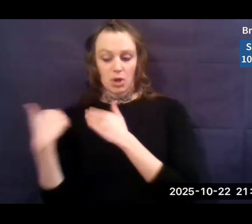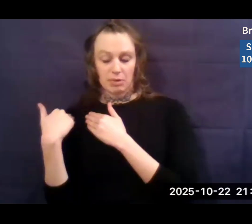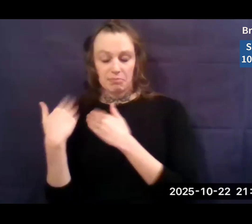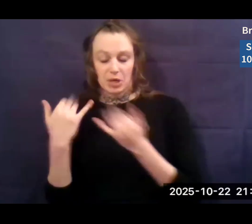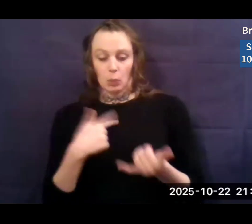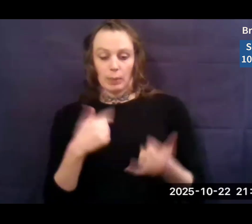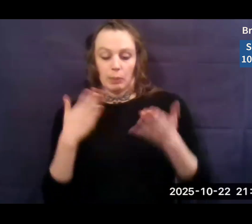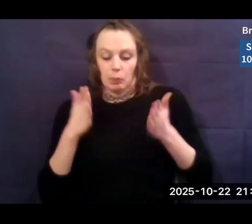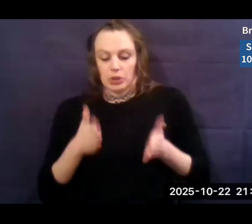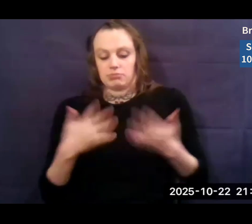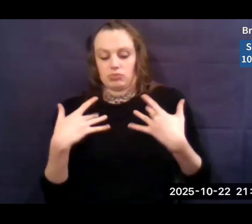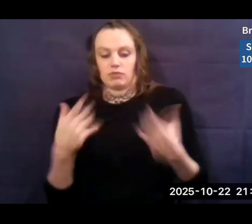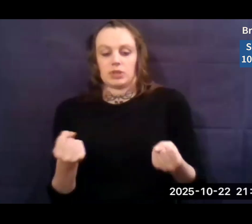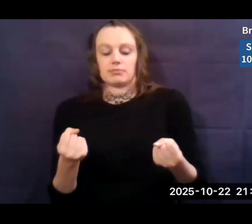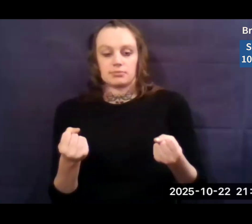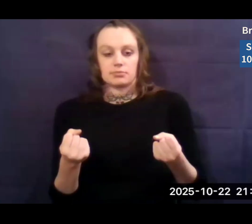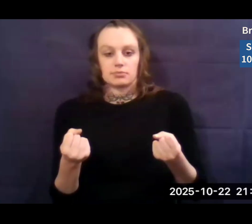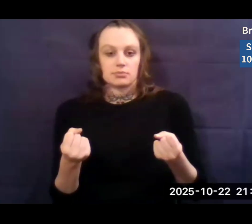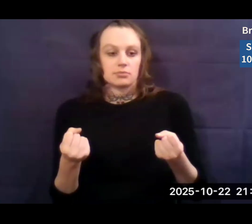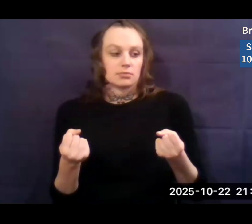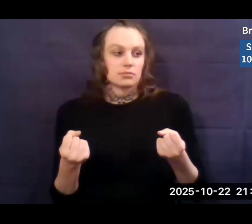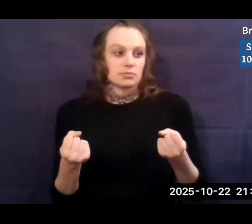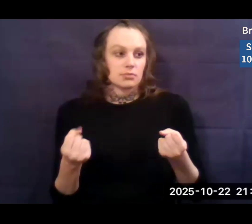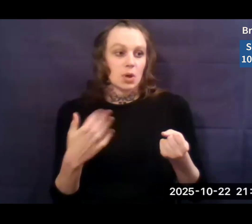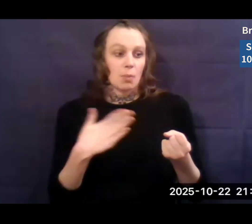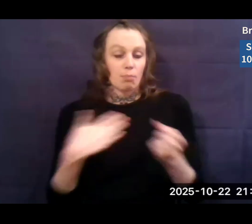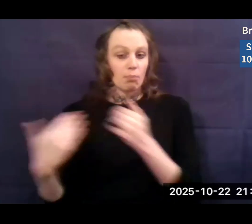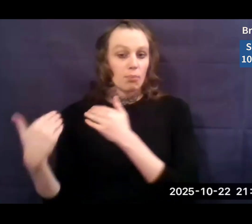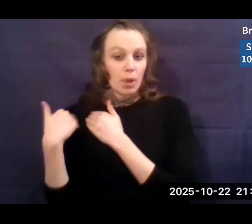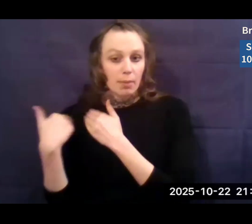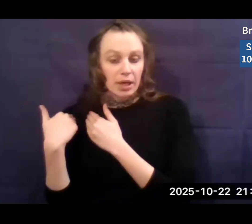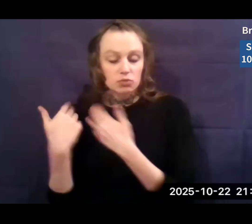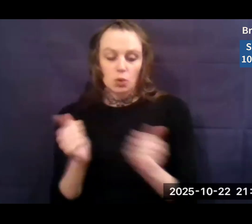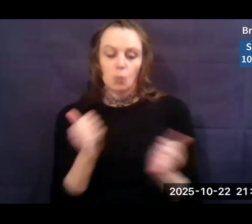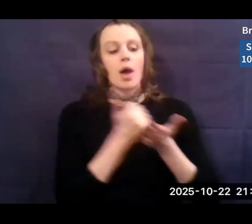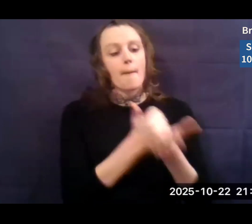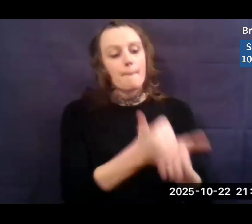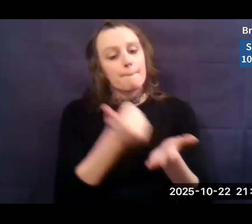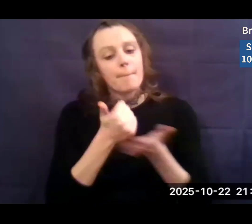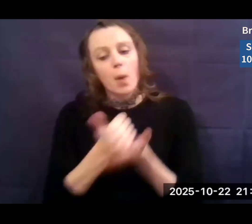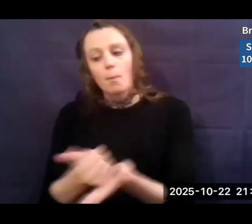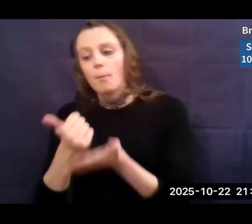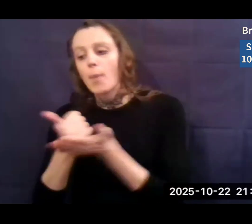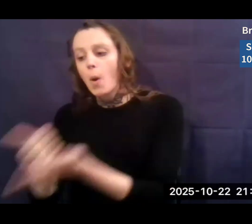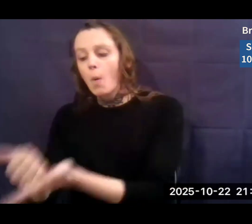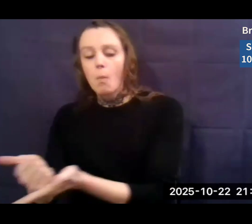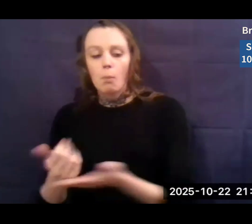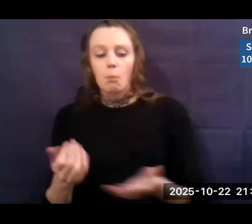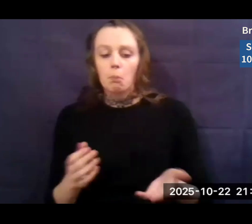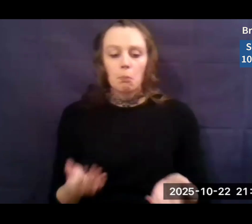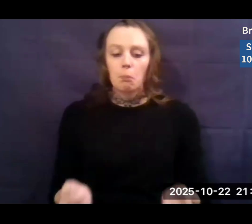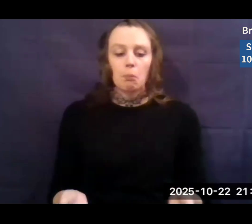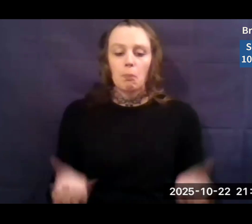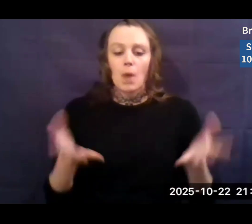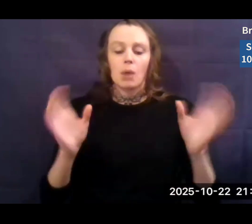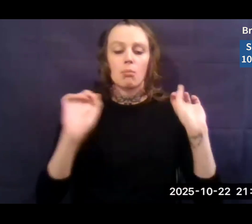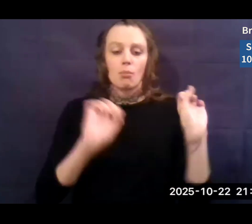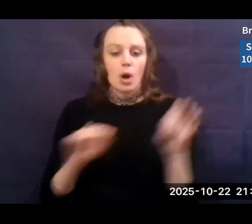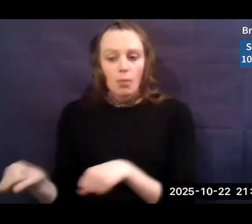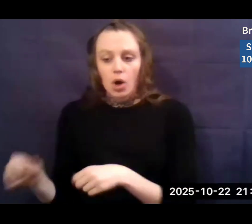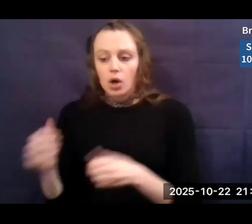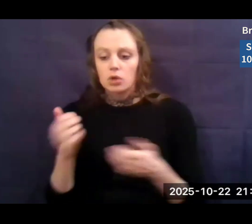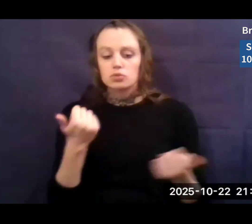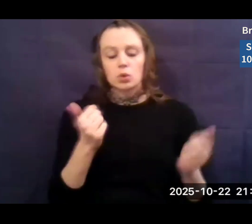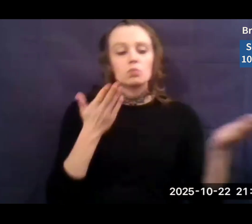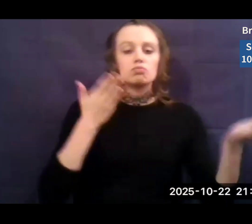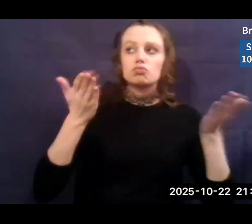now is to be at a place where I can be of maximum helpfulness, maximum service to God and the people